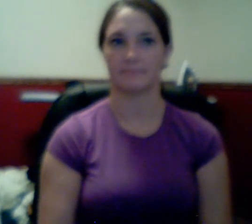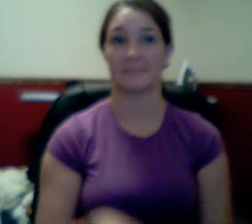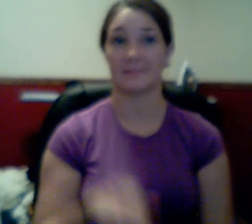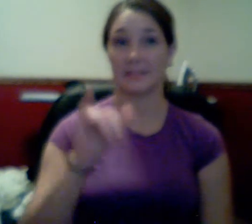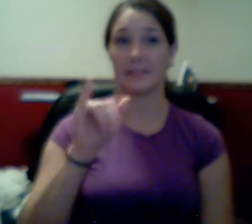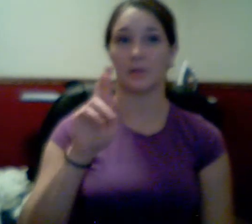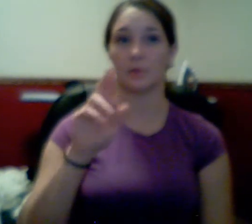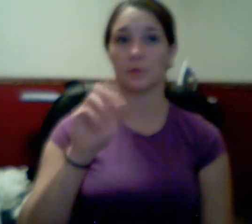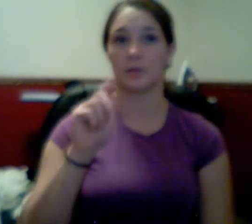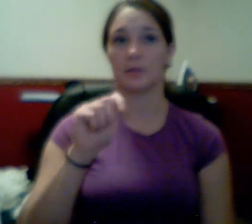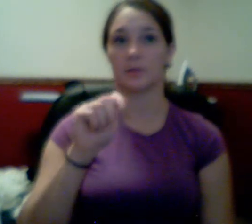Irrational numbers.